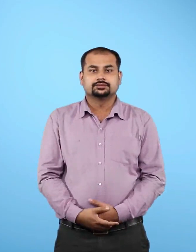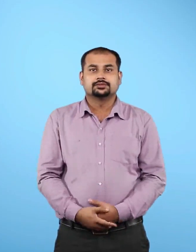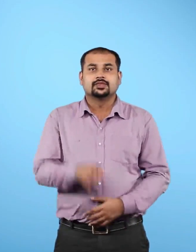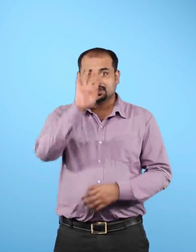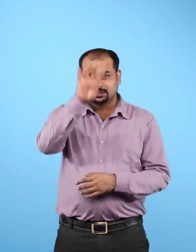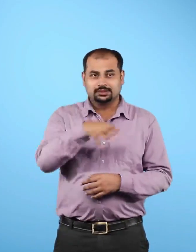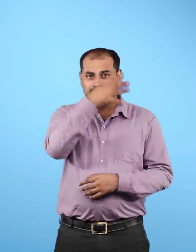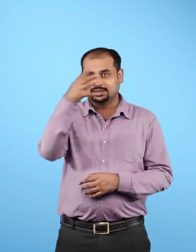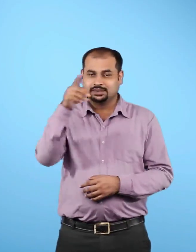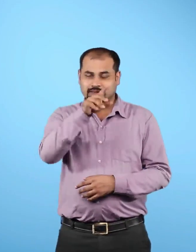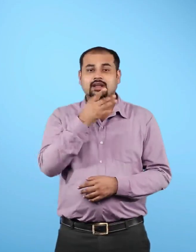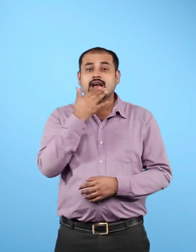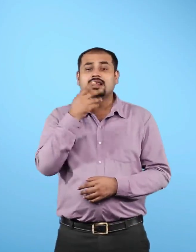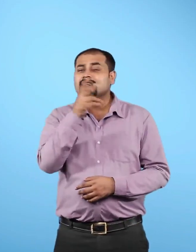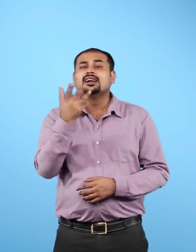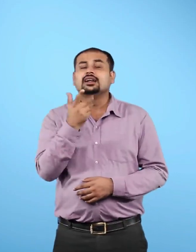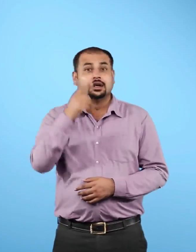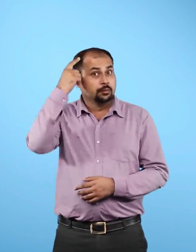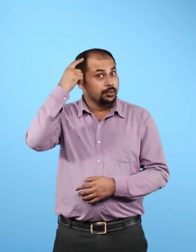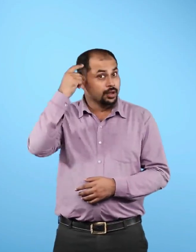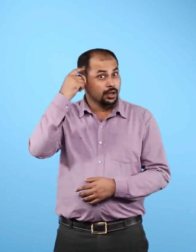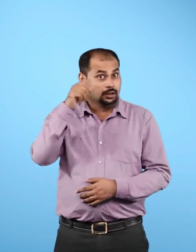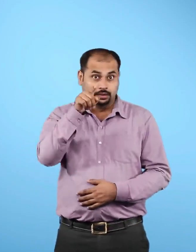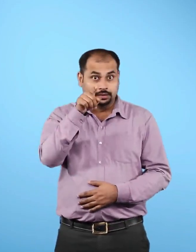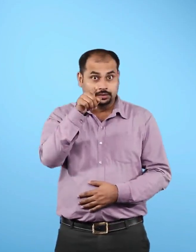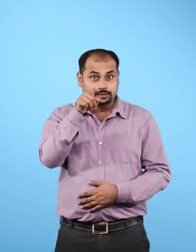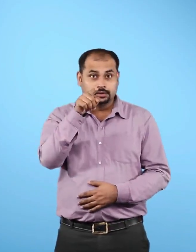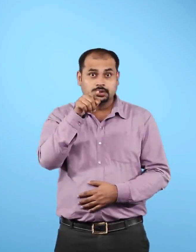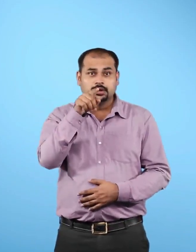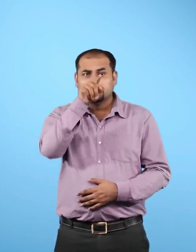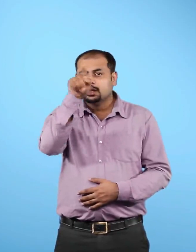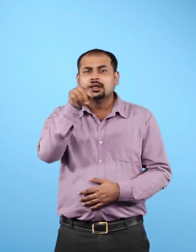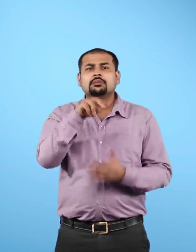Now, 3/100th of the sheet is black.